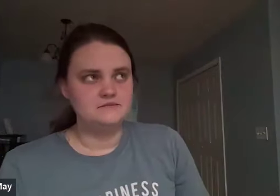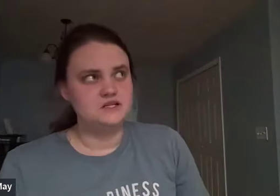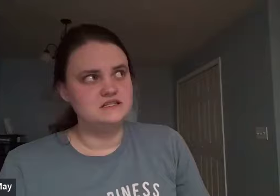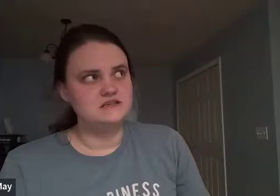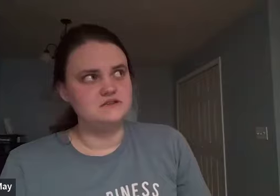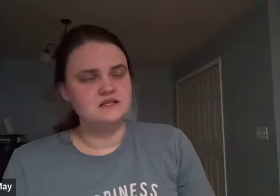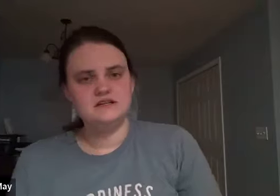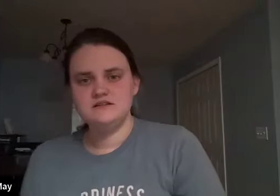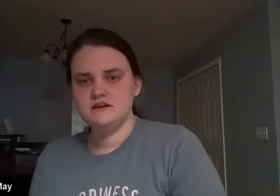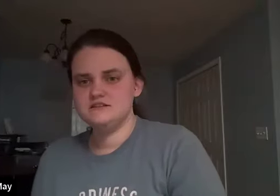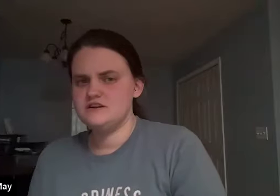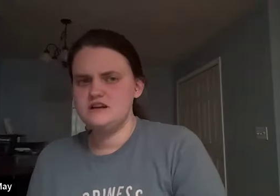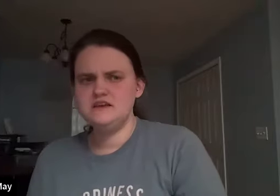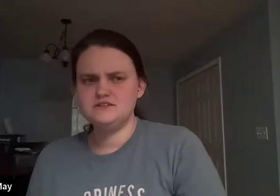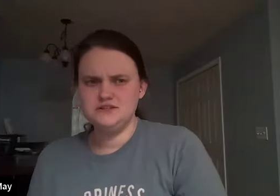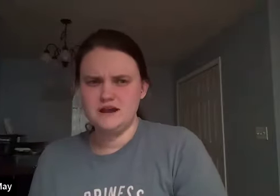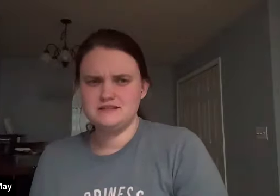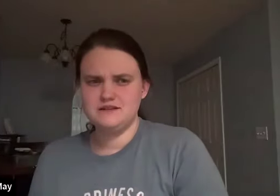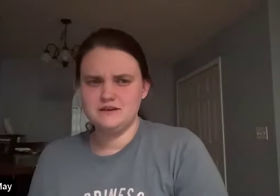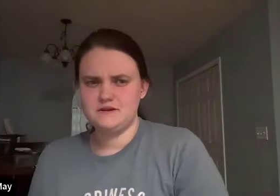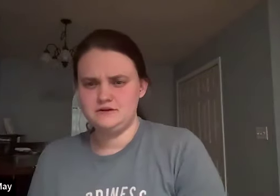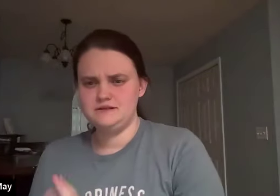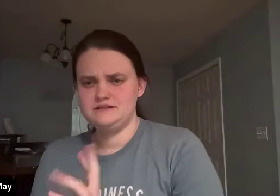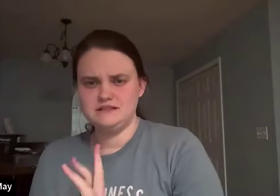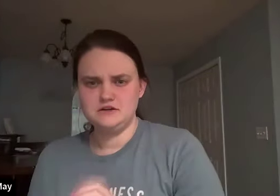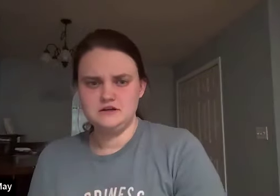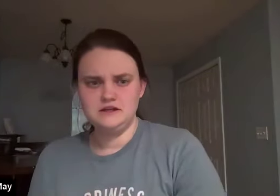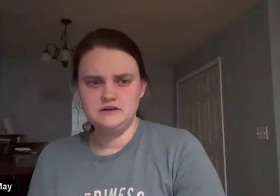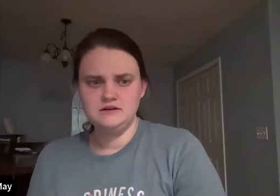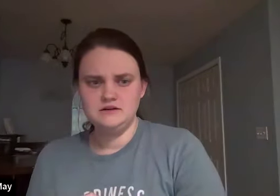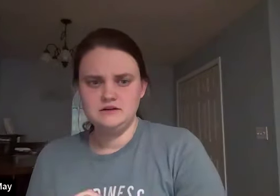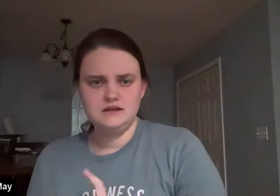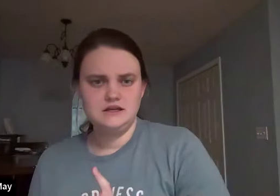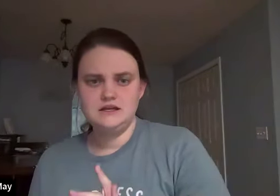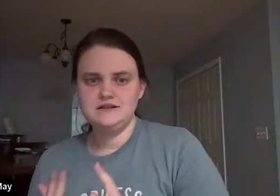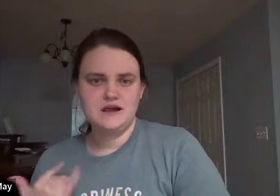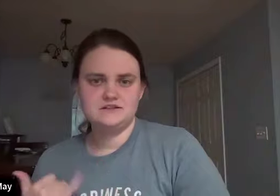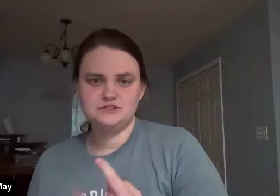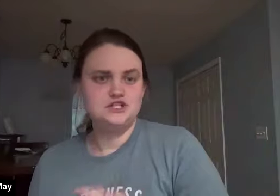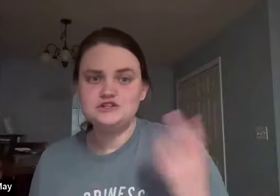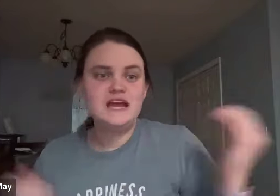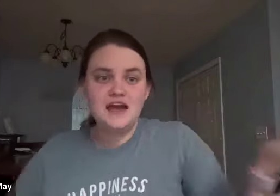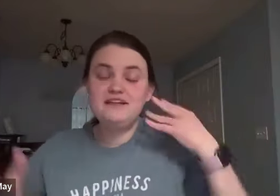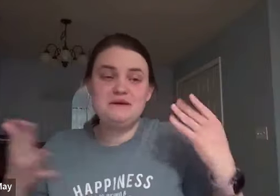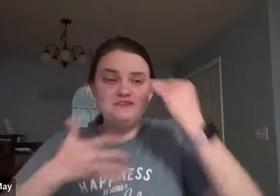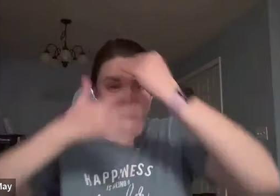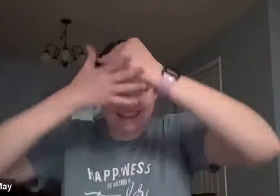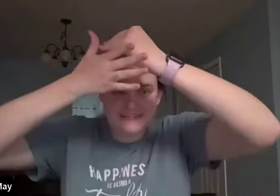Trying to see if there's anything else. Is there anything else you guys can think of? I know it's 6:30. Any last ones? You know, I have like people like sending me